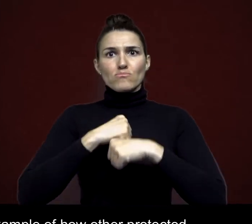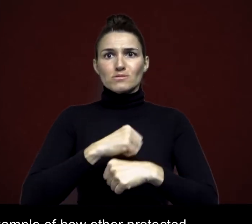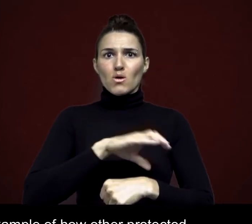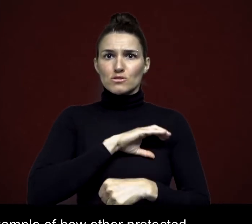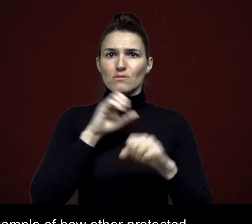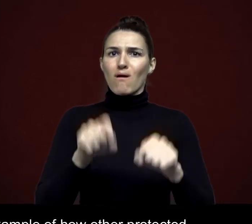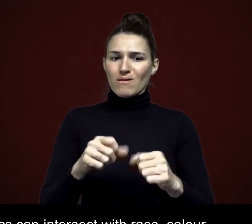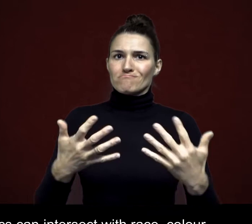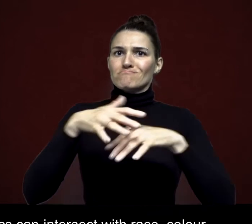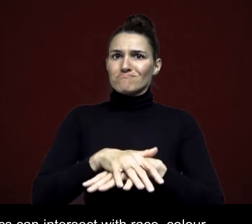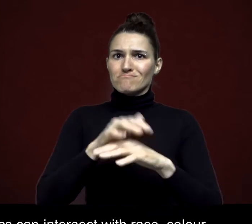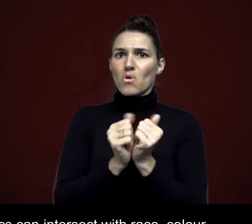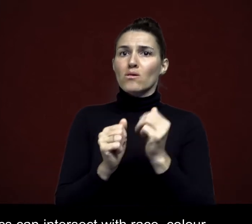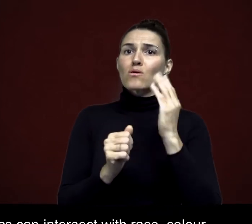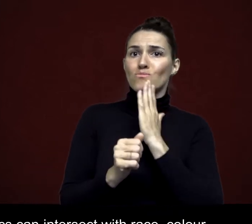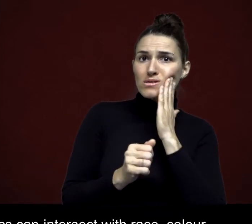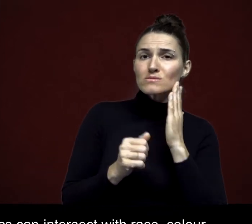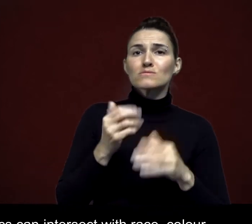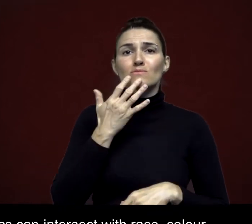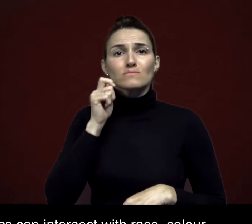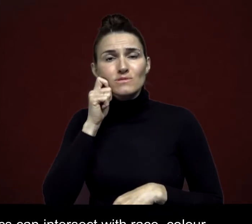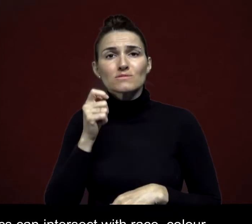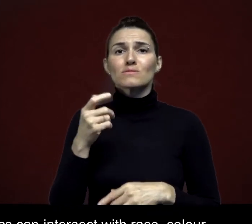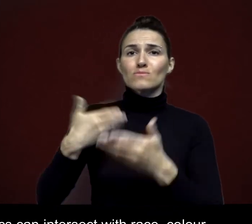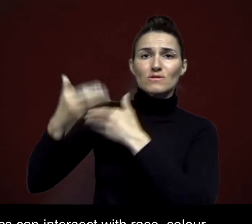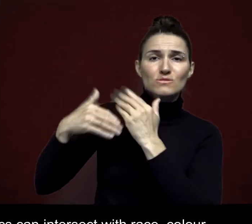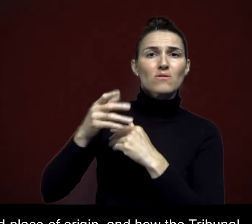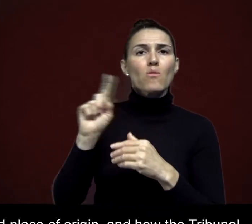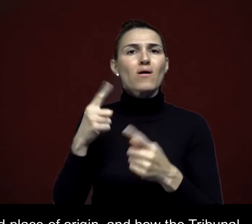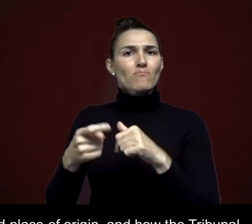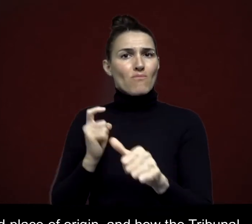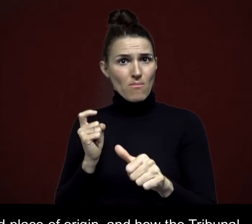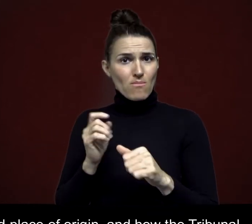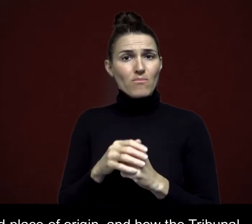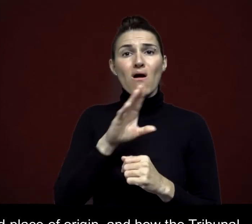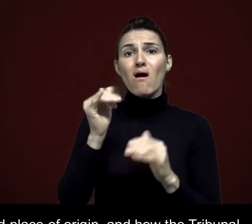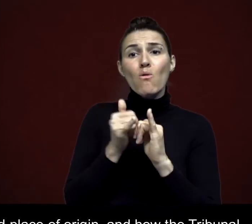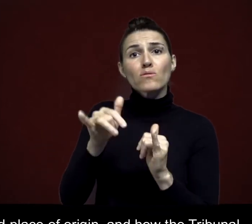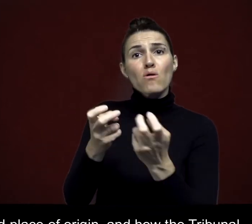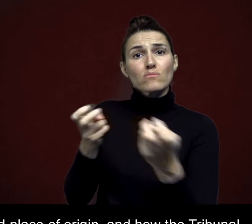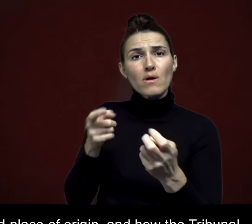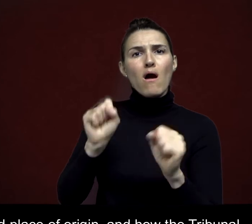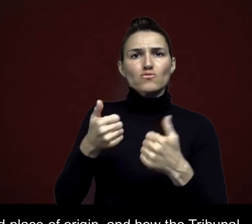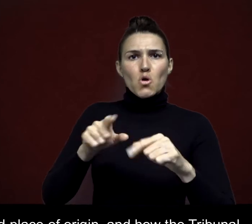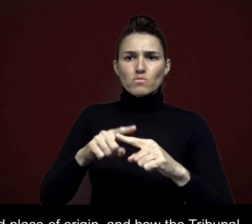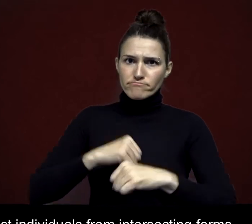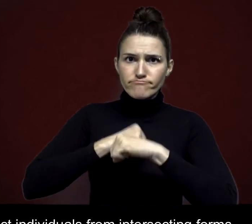other protected characteristics can intersect with race, color, ancestry, and place of origin, and how the tribunal tries